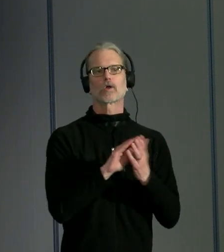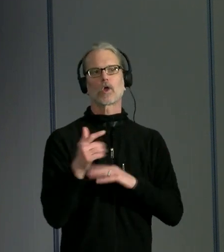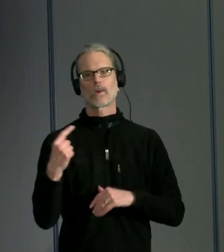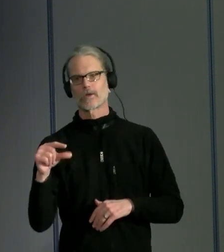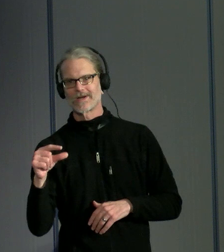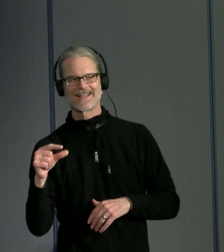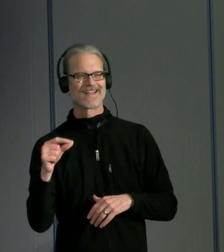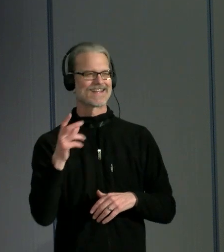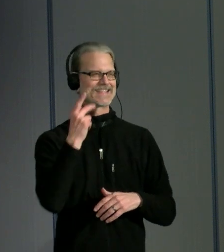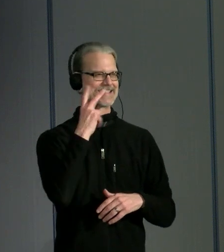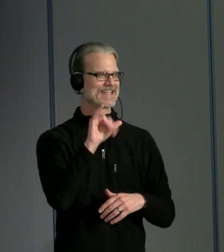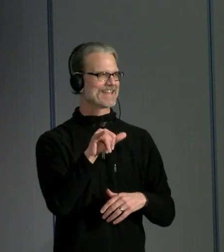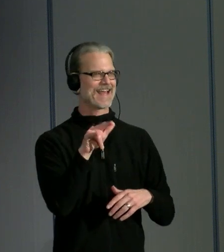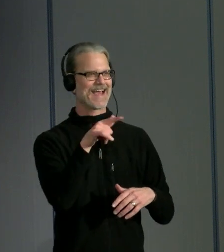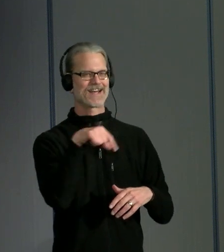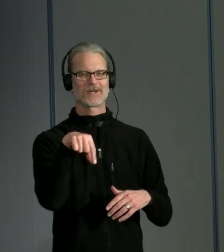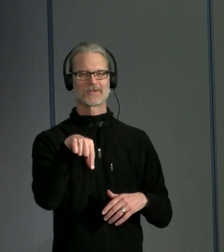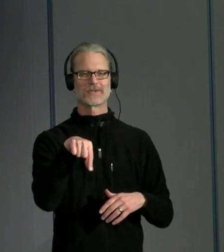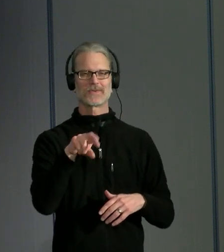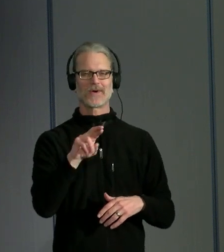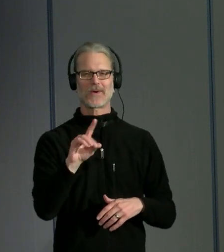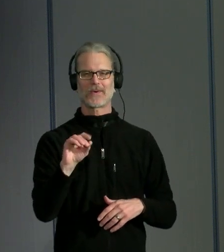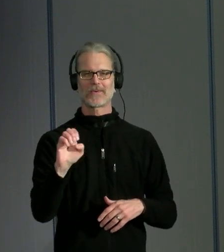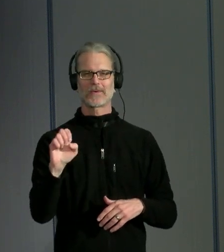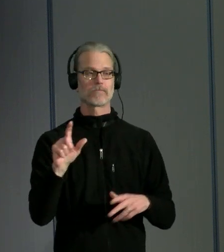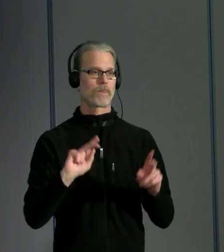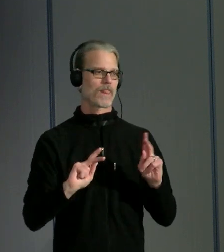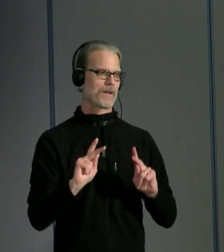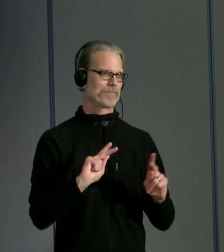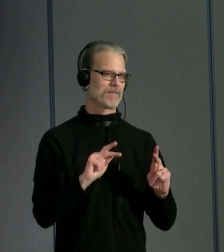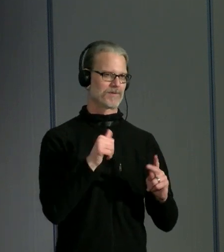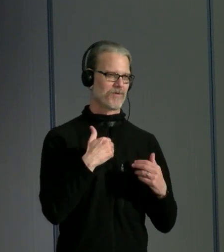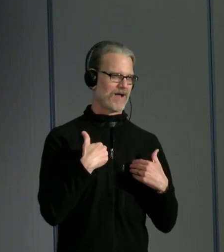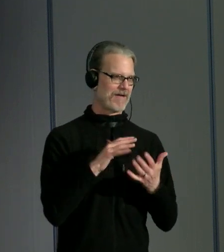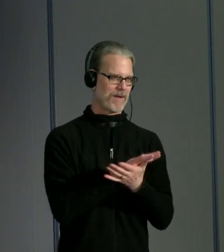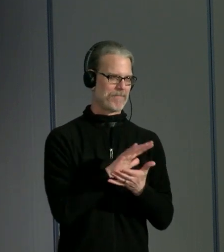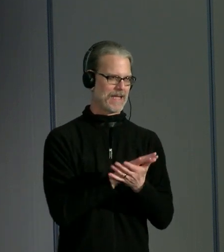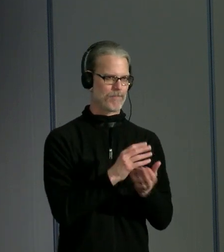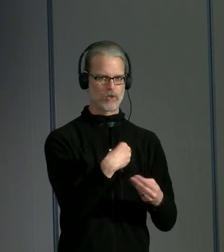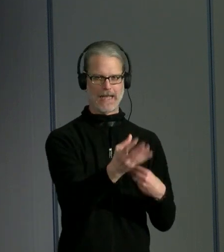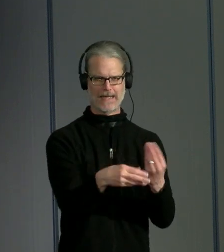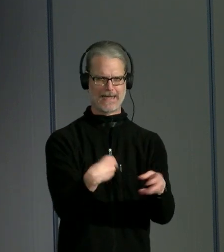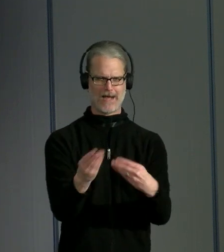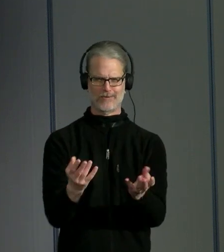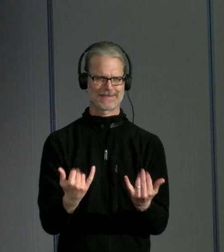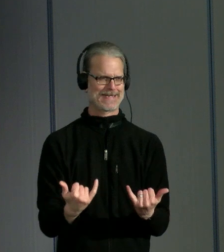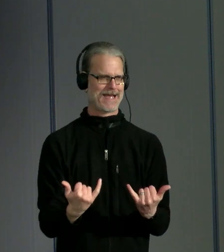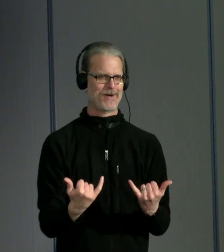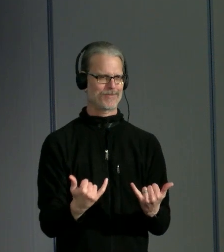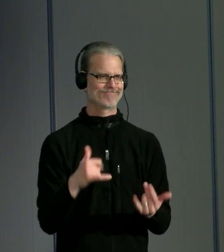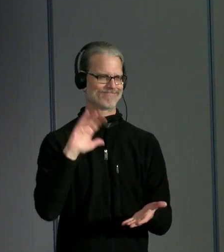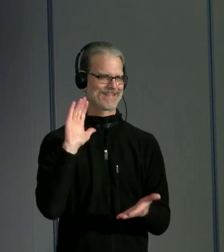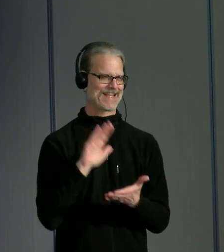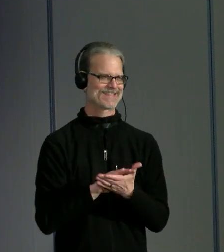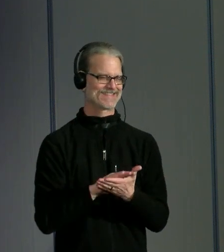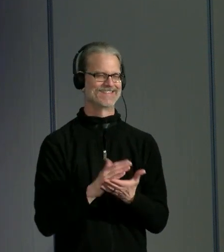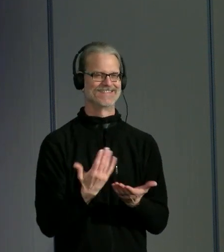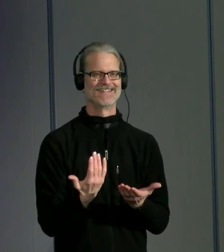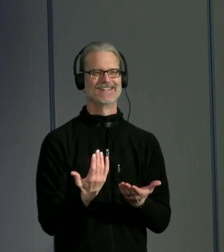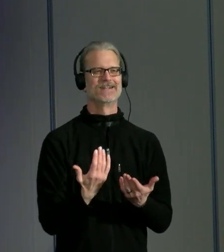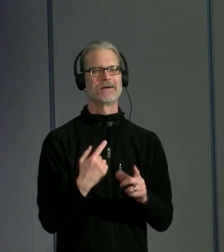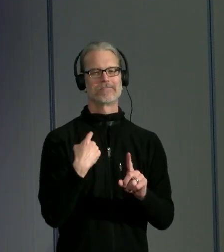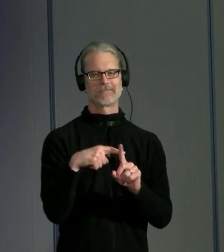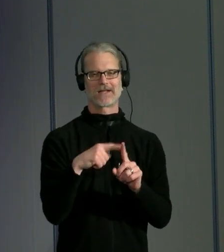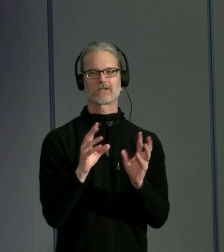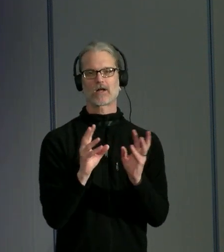seeing this in the exhibit hall, the QR codes. People hardly have paper handouts these days. And then having a